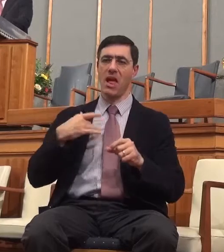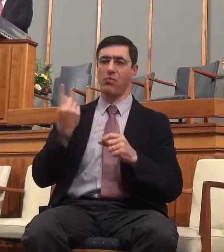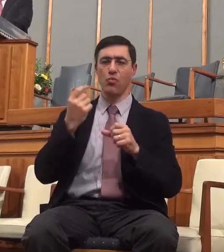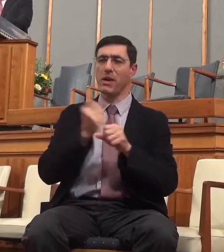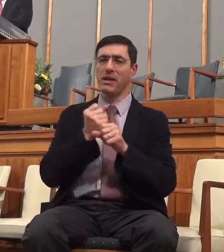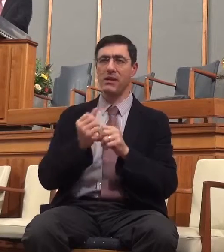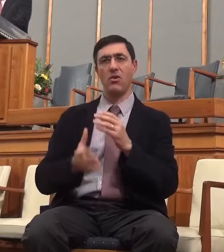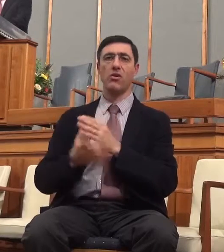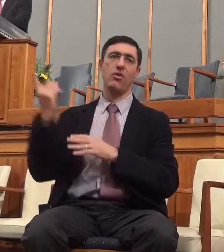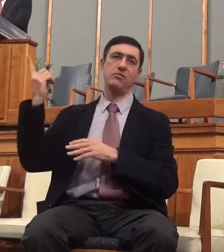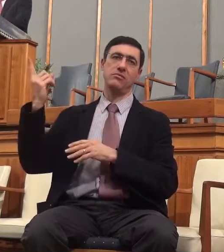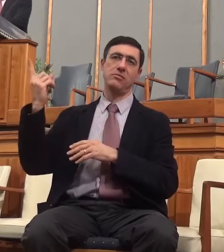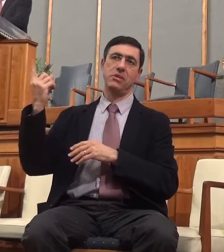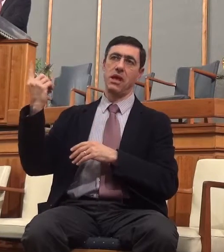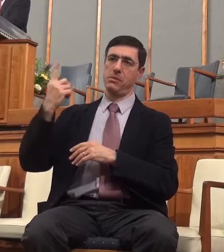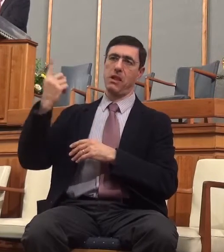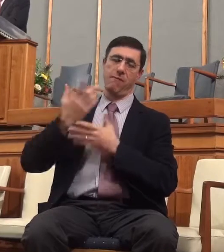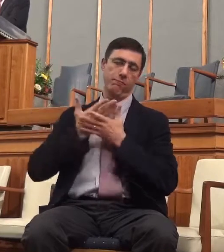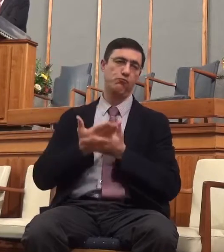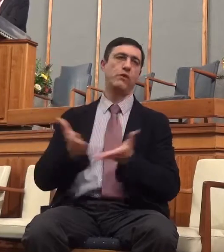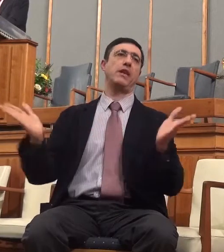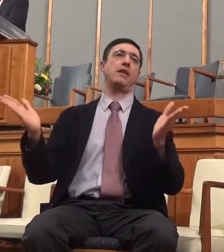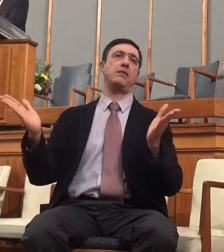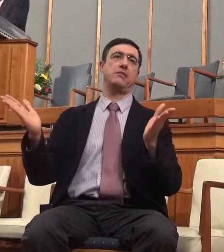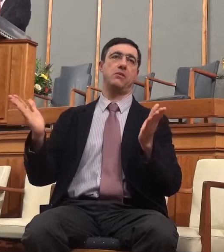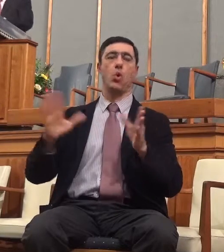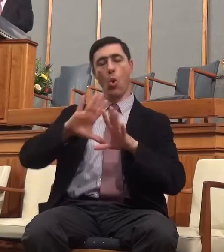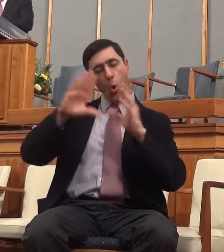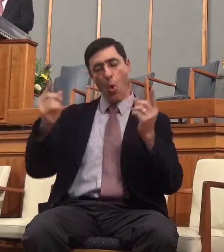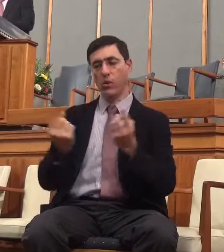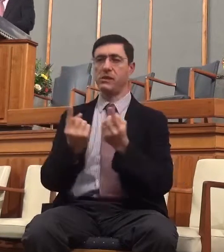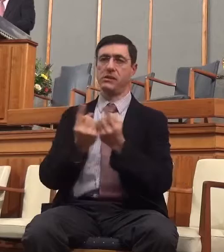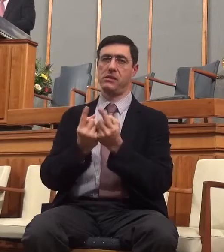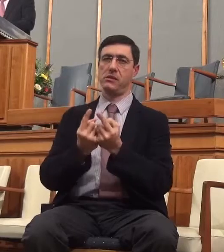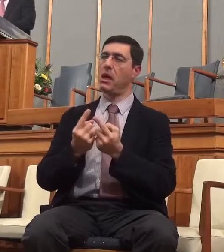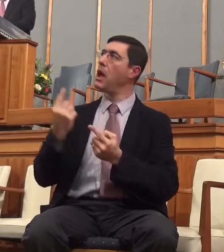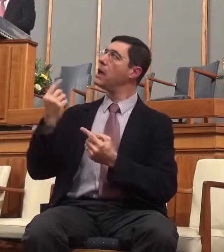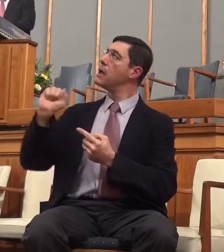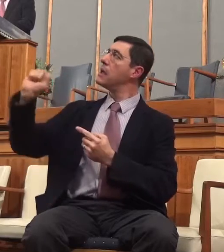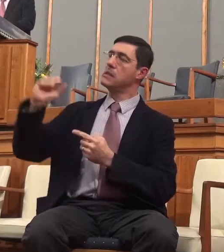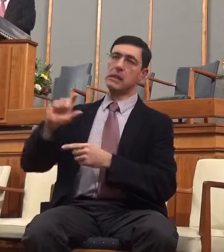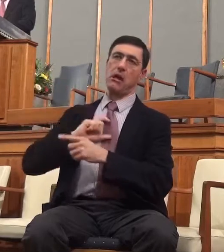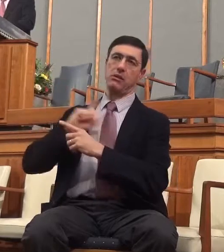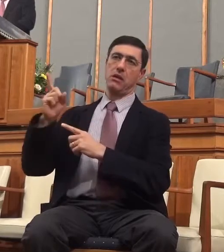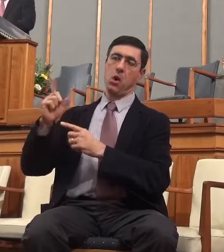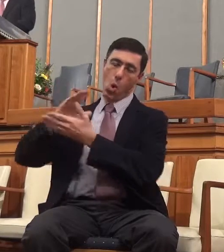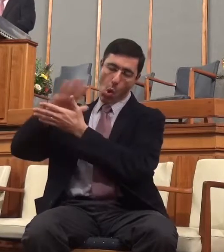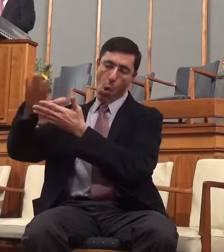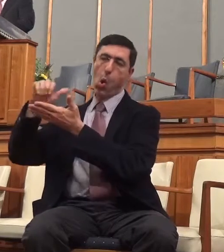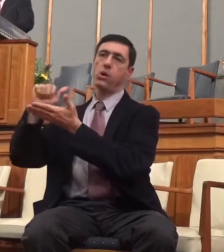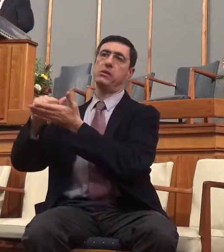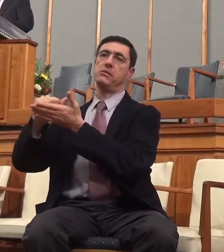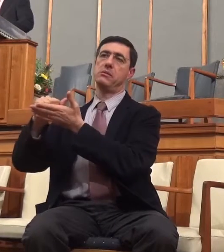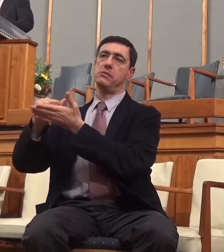of God, His character, His holiness, about us, our sin,